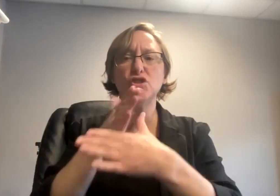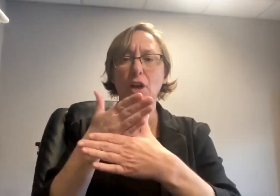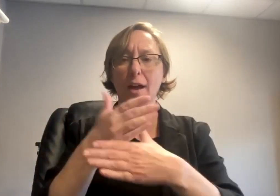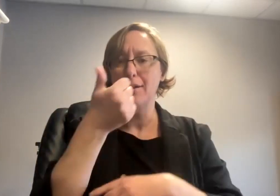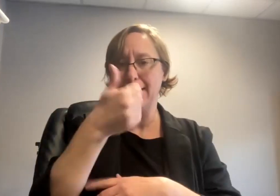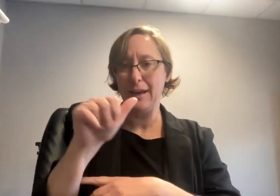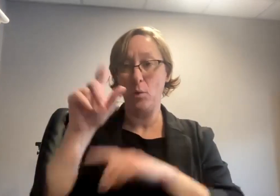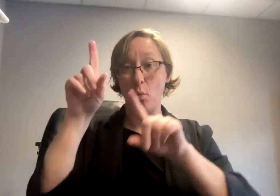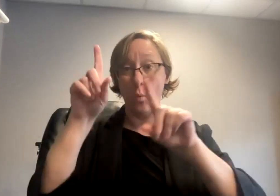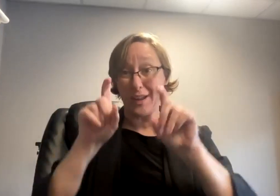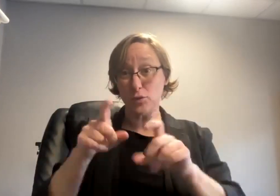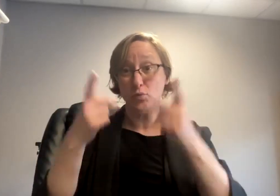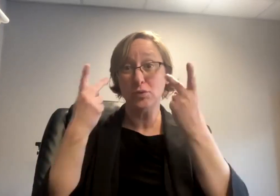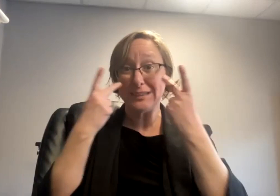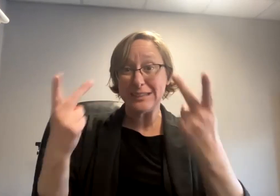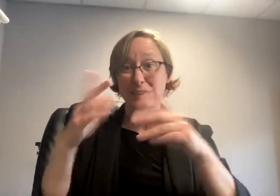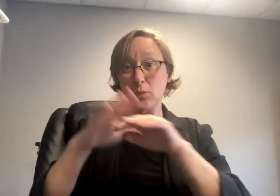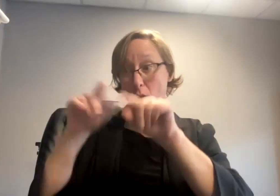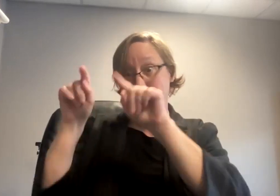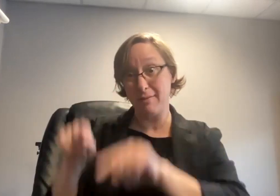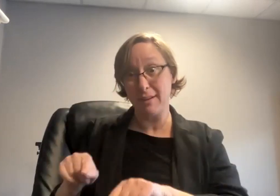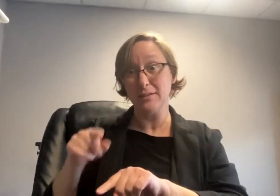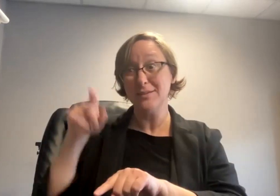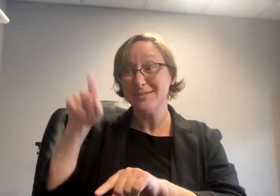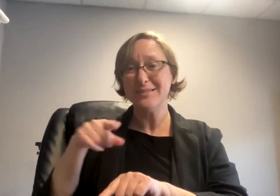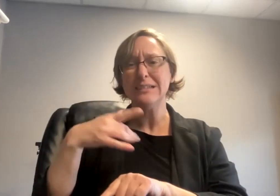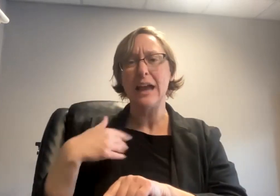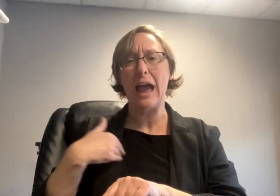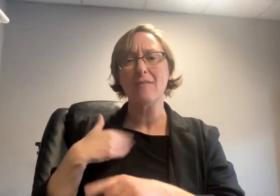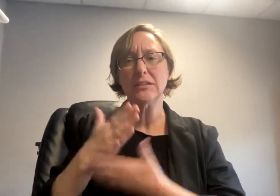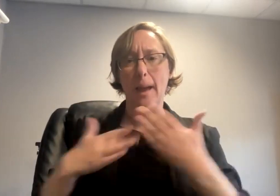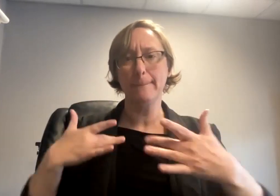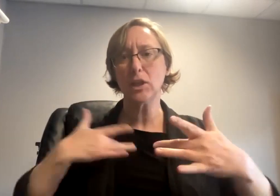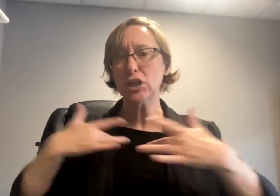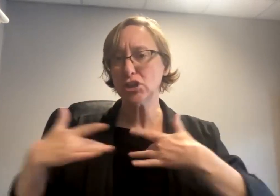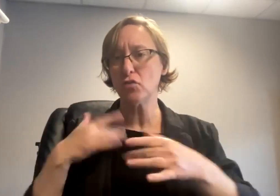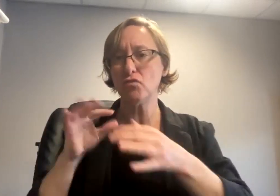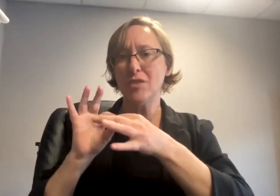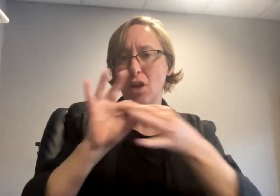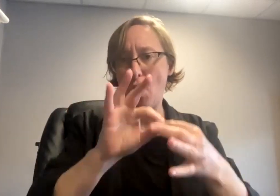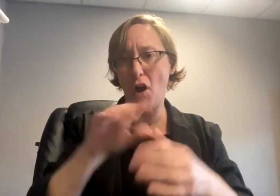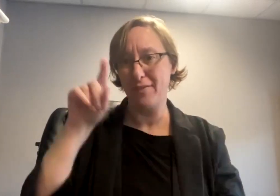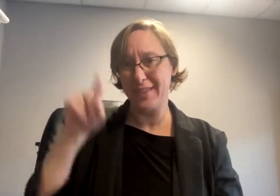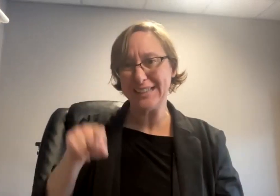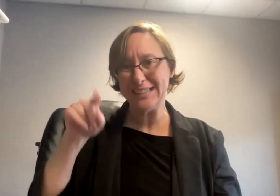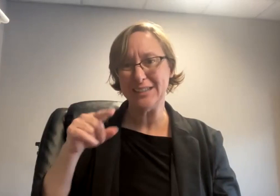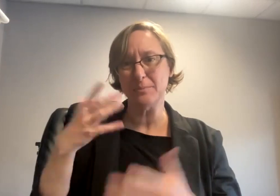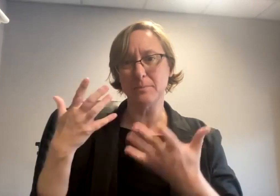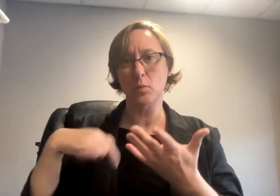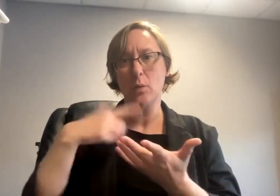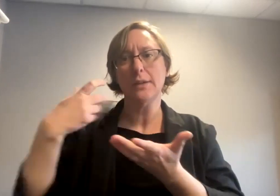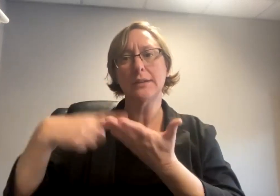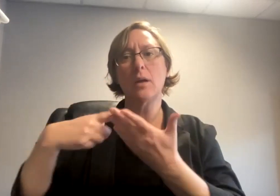Okay, so let me ask you to go ahead and share any questions that you see on the screen that have some